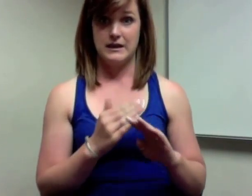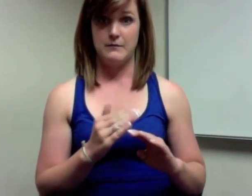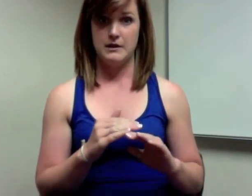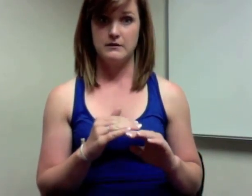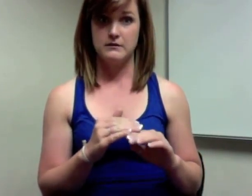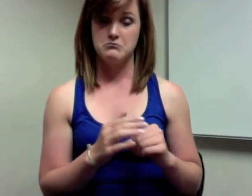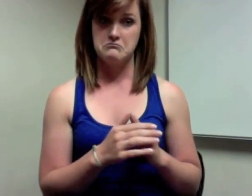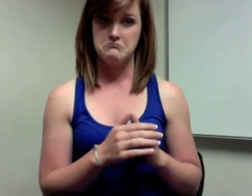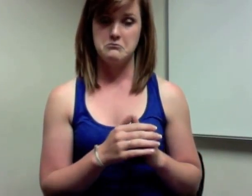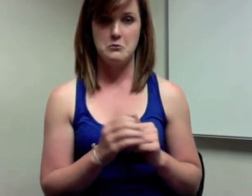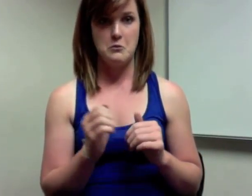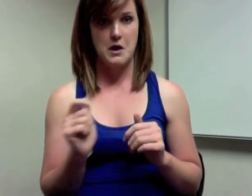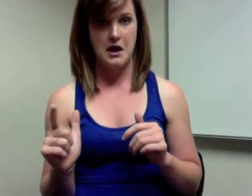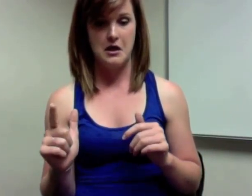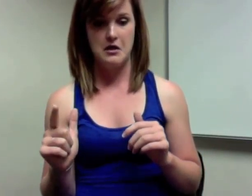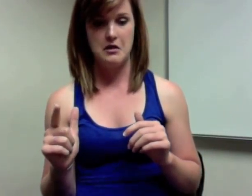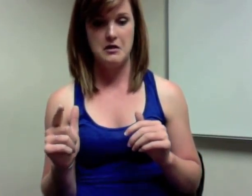Well, some of the segments will be only 1 inch.